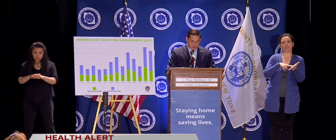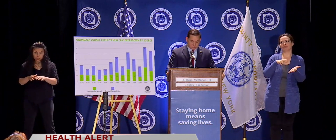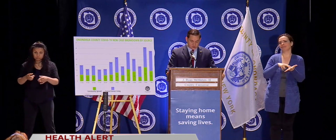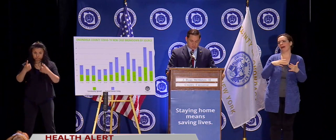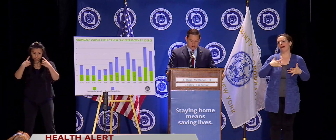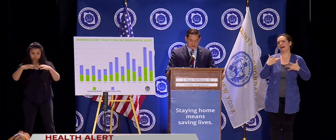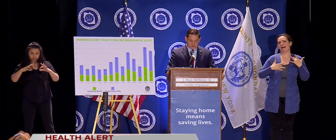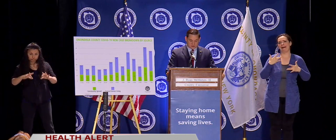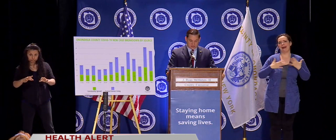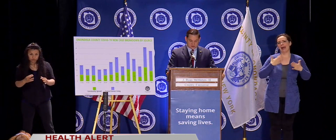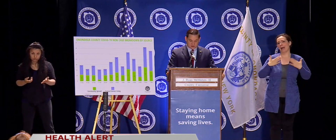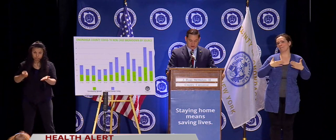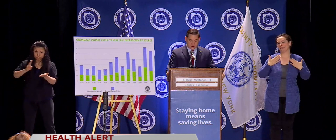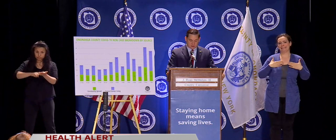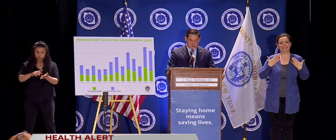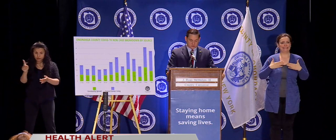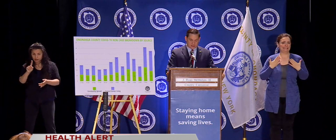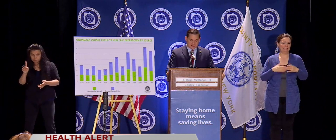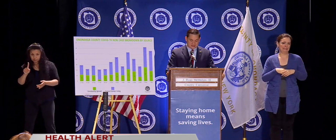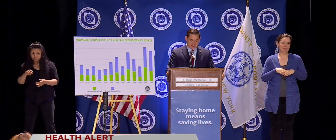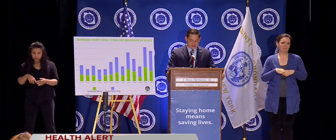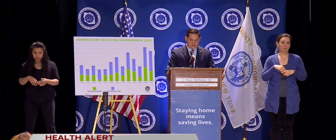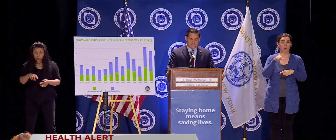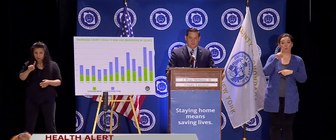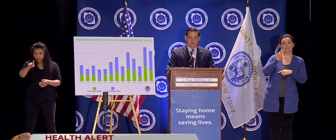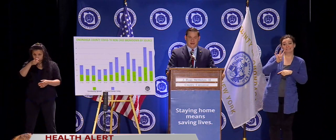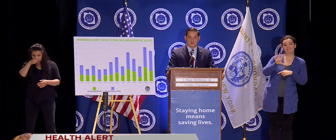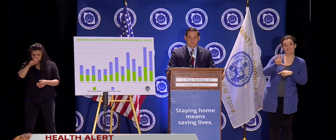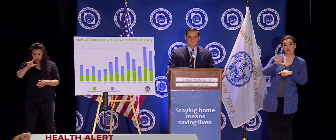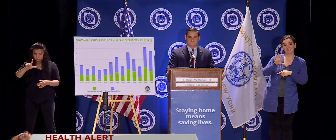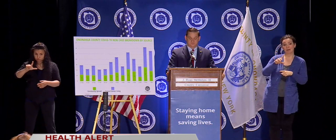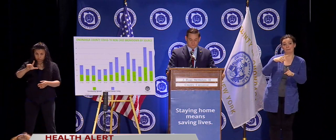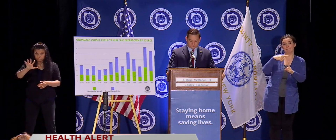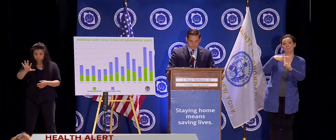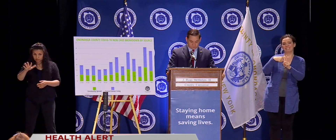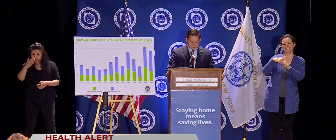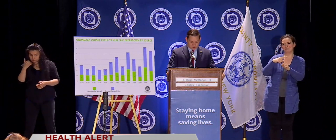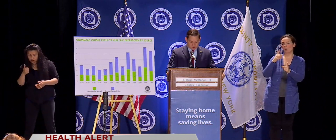175 individuals in our positive case are now household contacts, up 11.